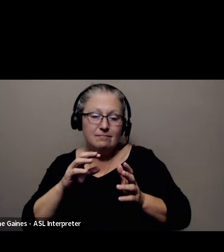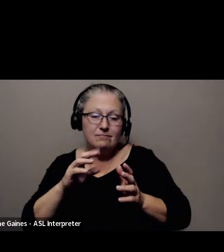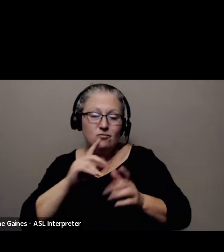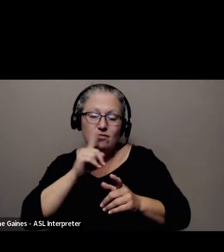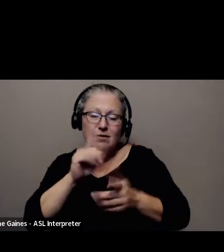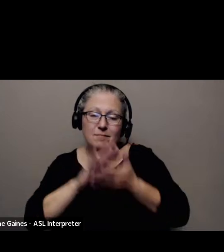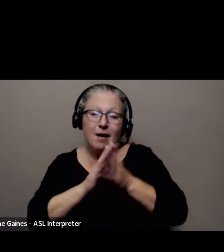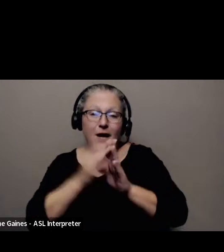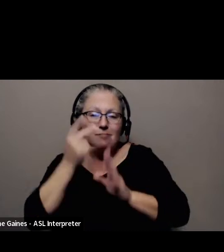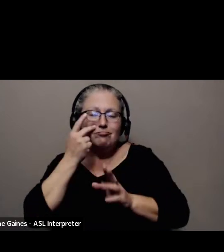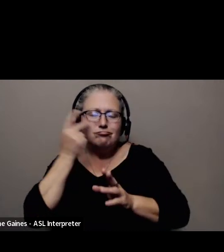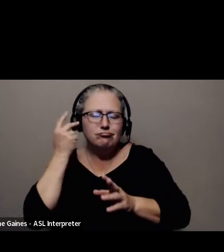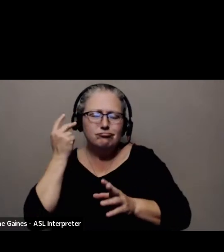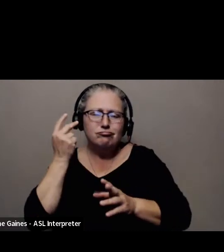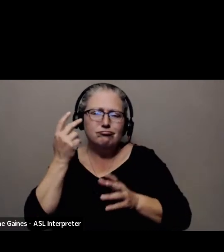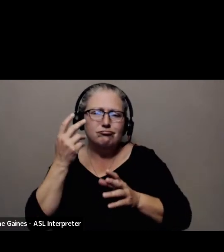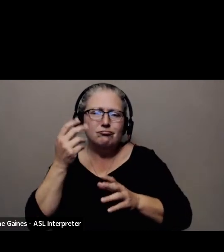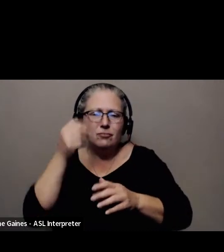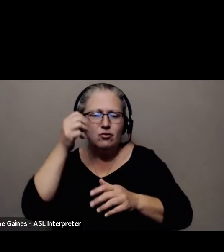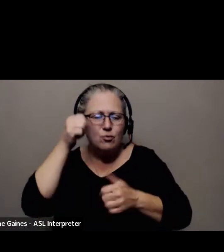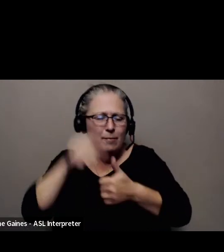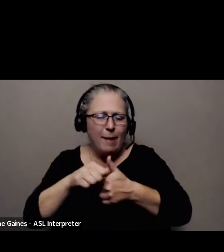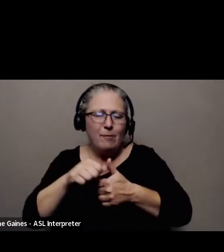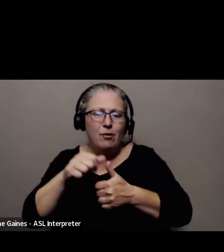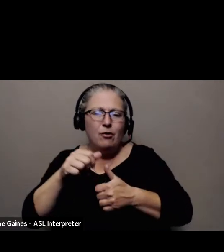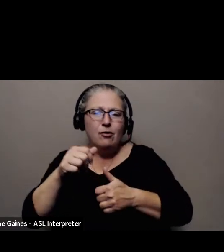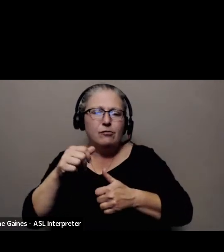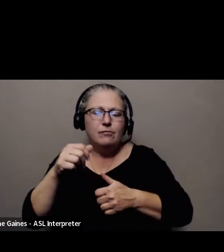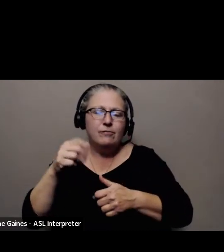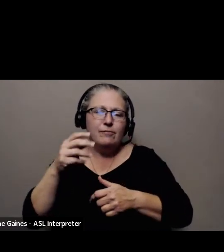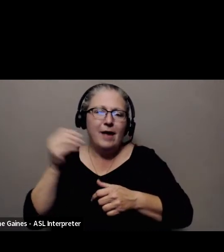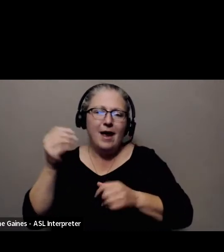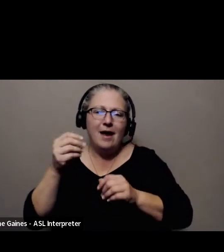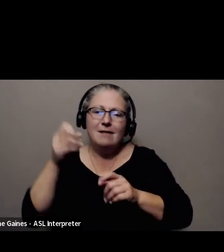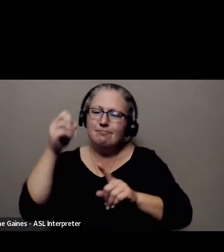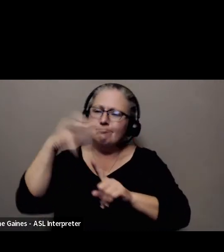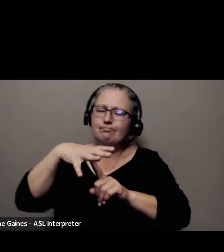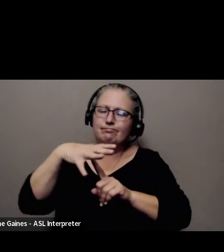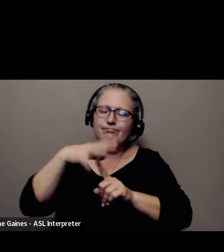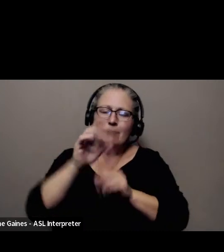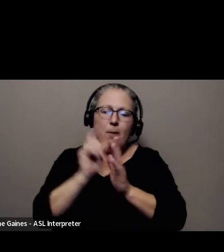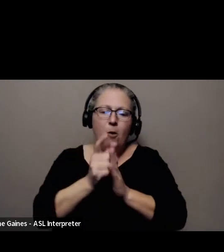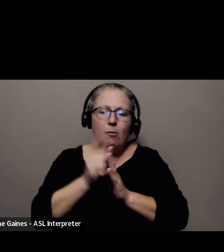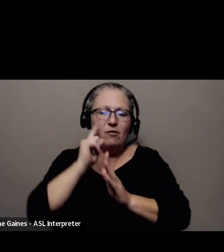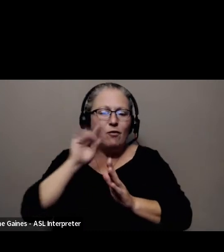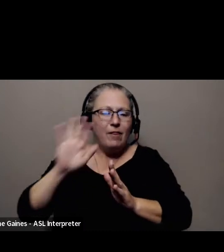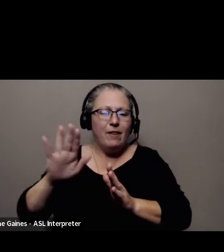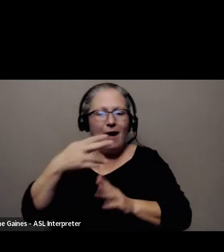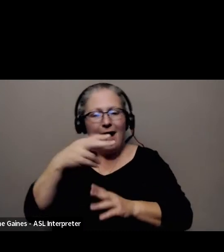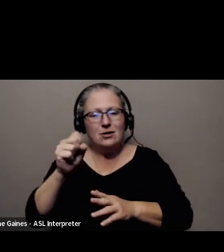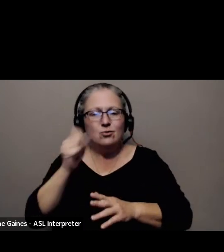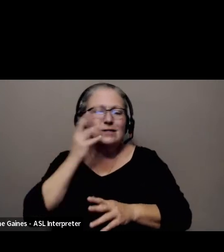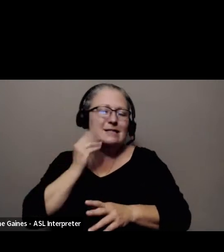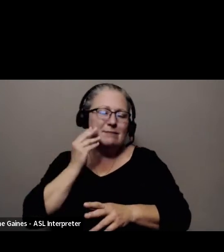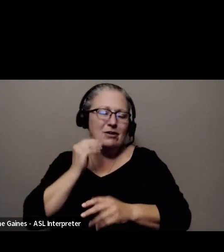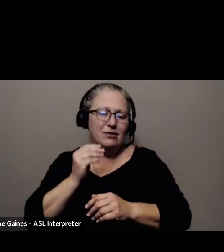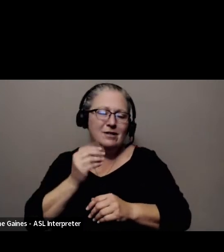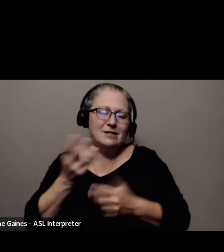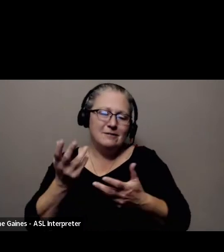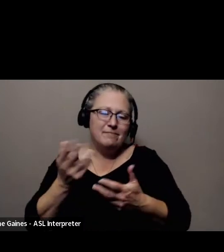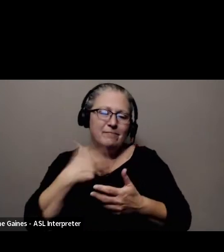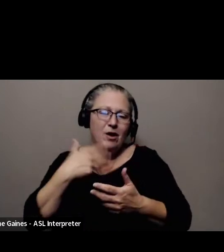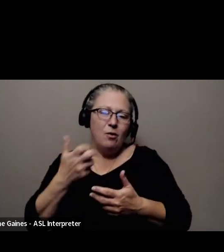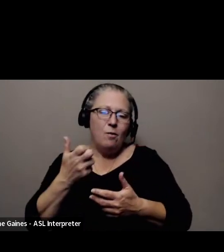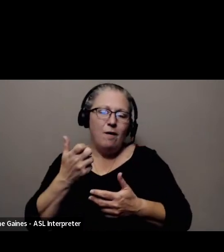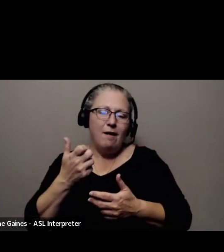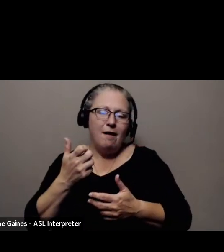memorable, and be, really these spotlight moments of their high school experience. And so I just